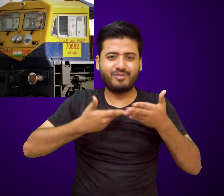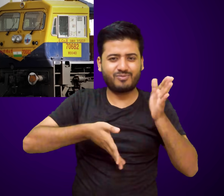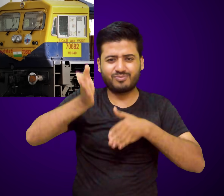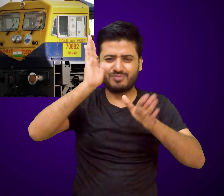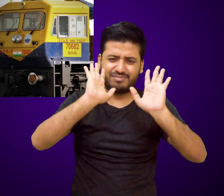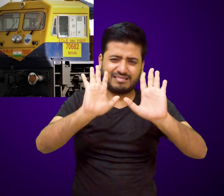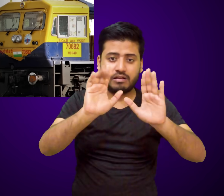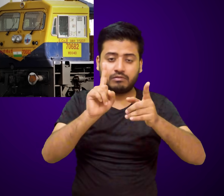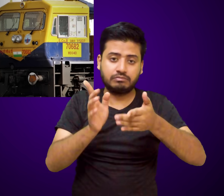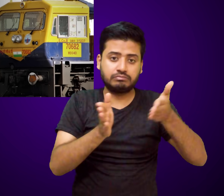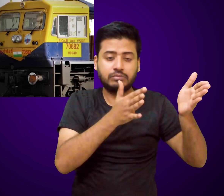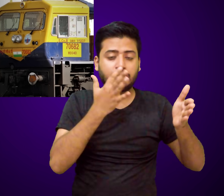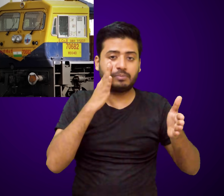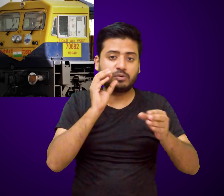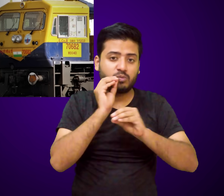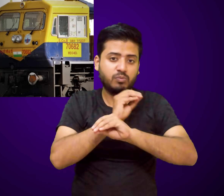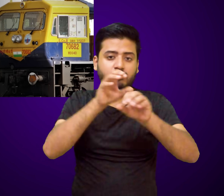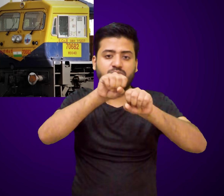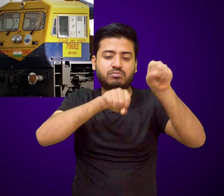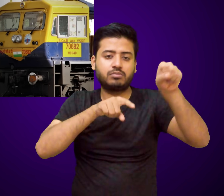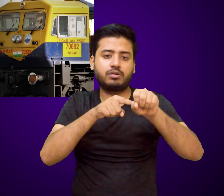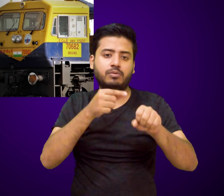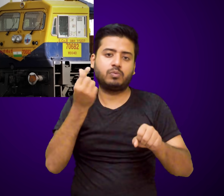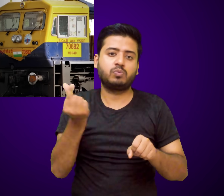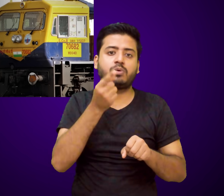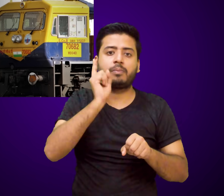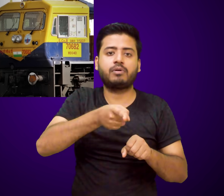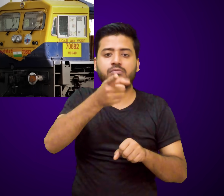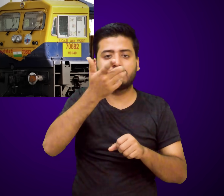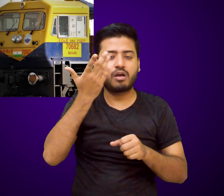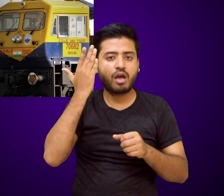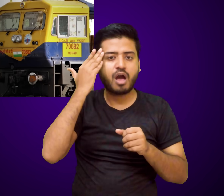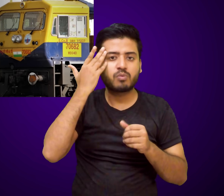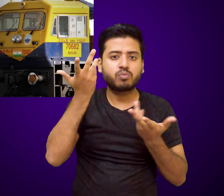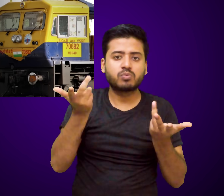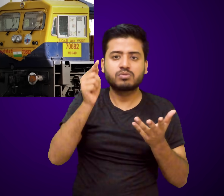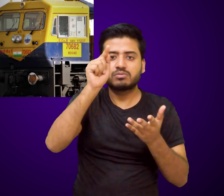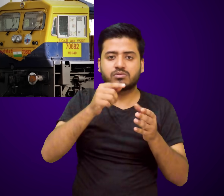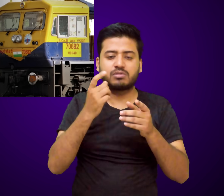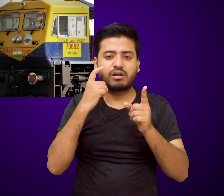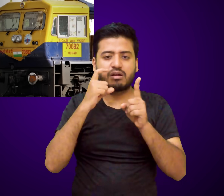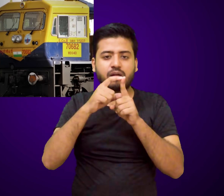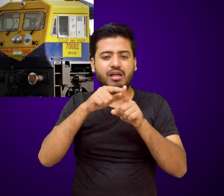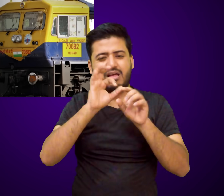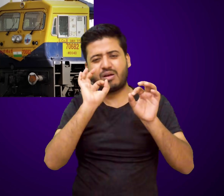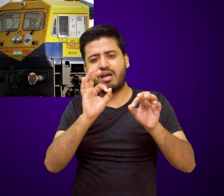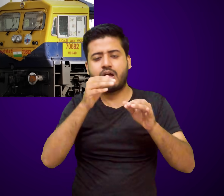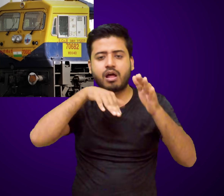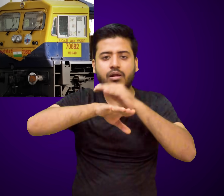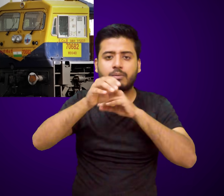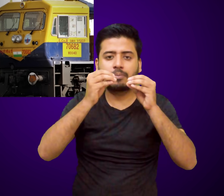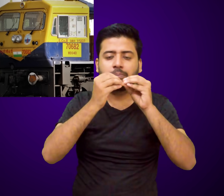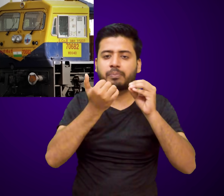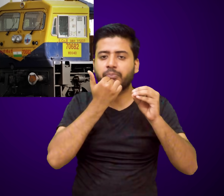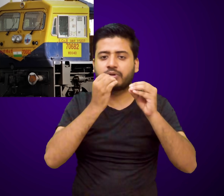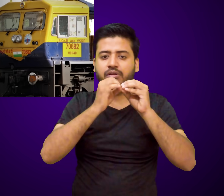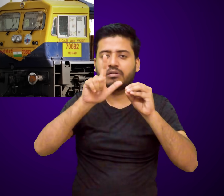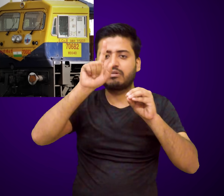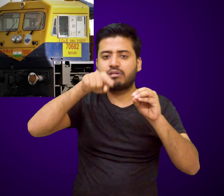the instructions provided on the application portal to avoid common mistakes. Use correct documents. Have all required documents